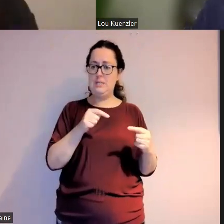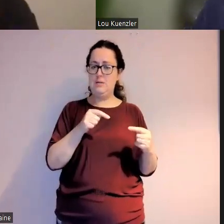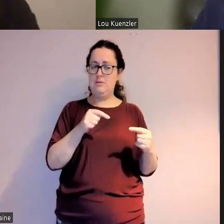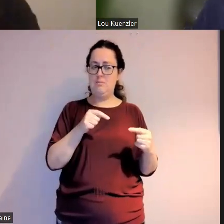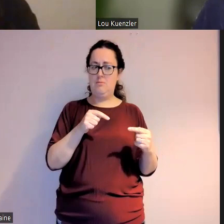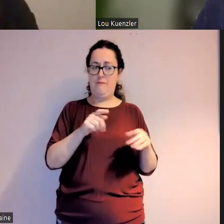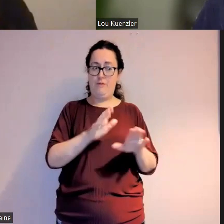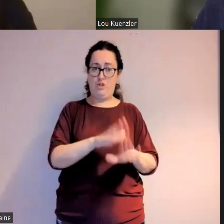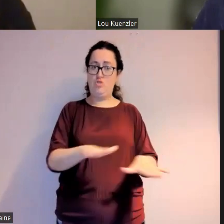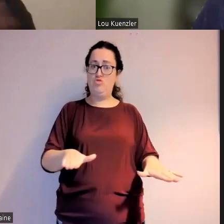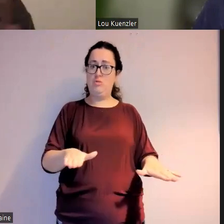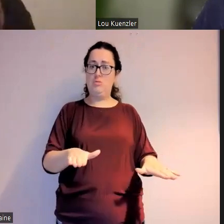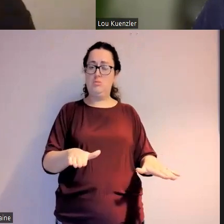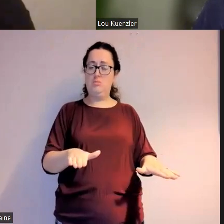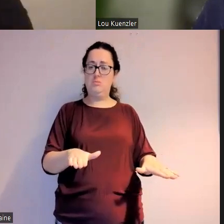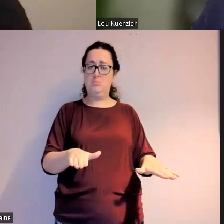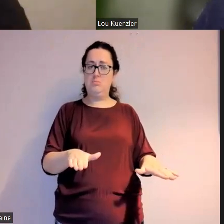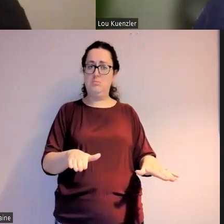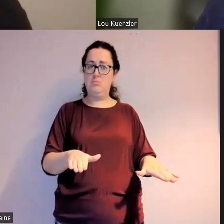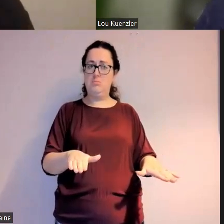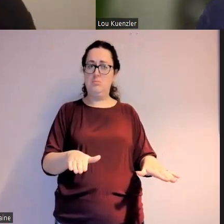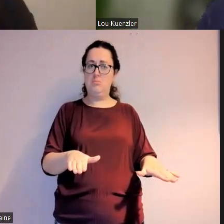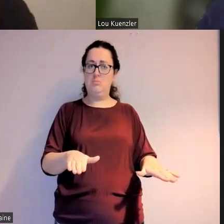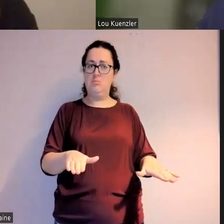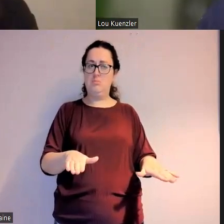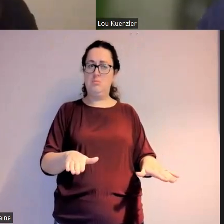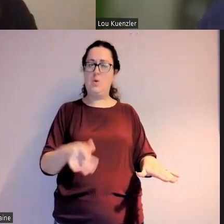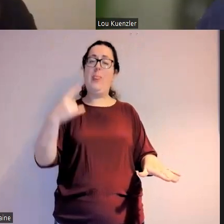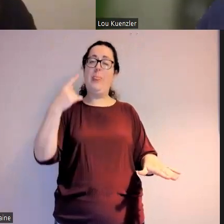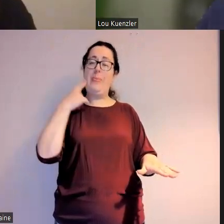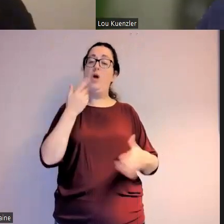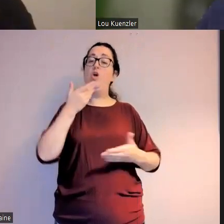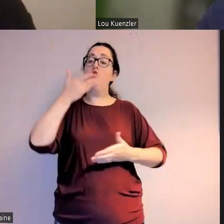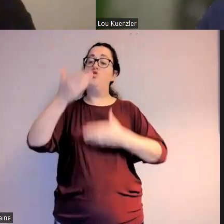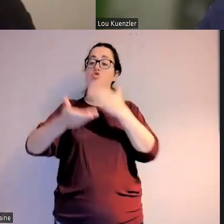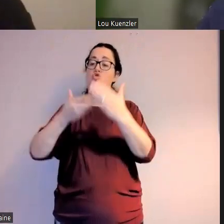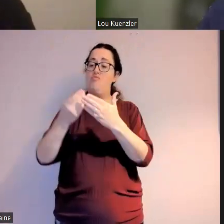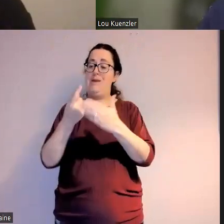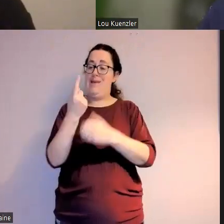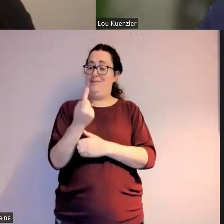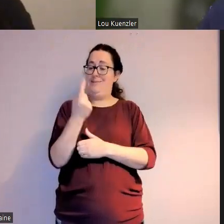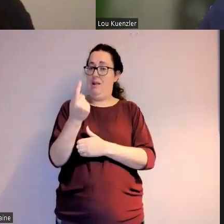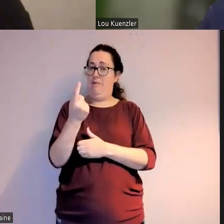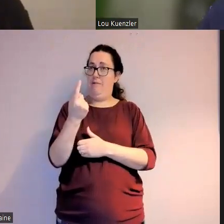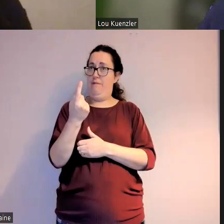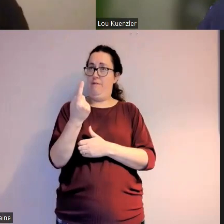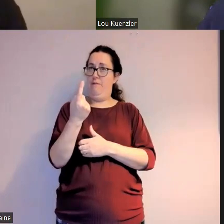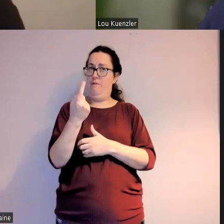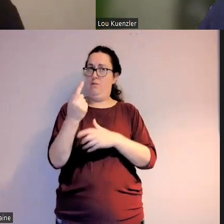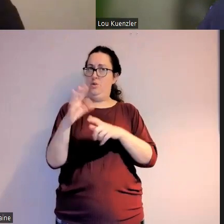stories, so it's almost like the story's chosen the form as much as anything.